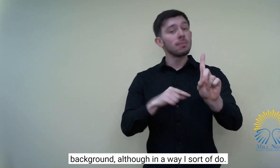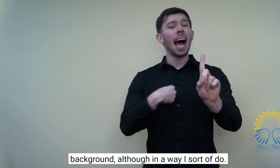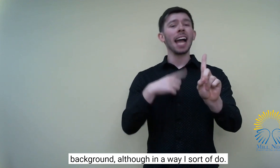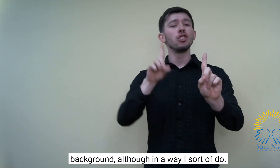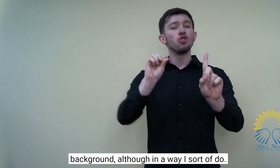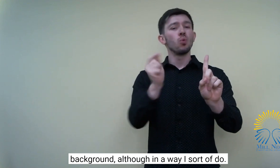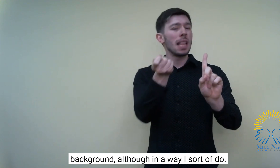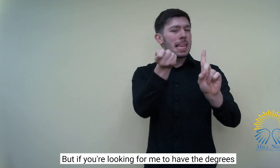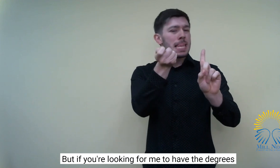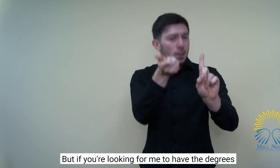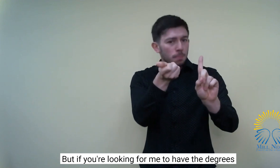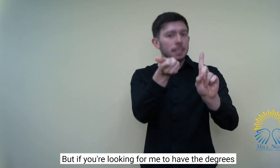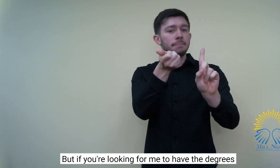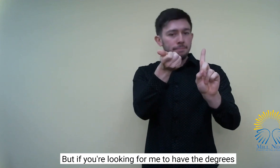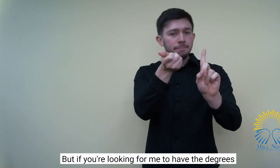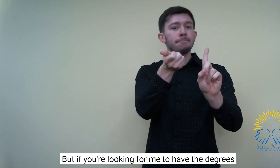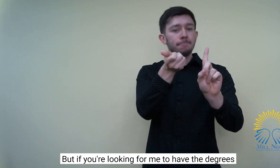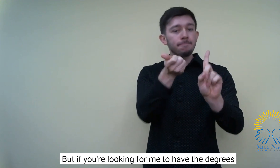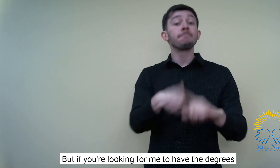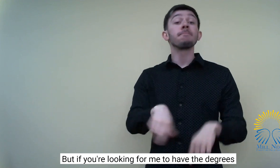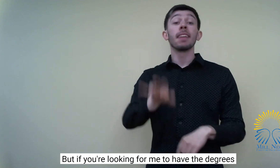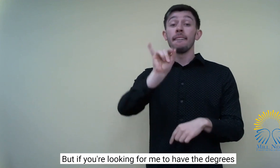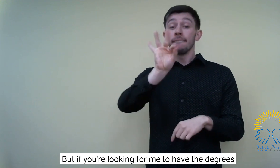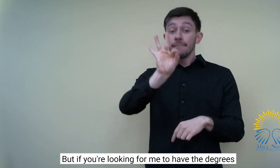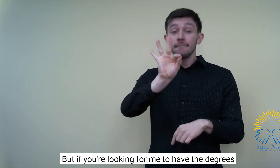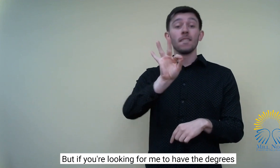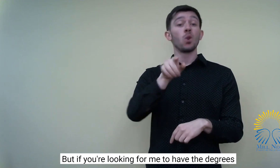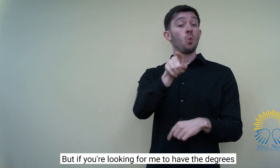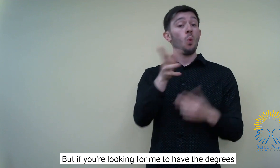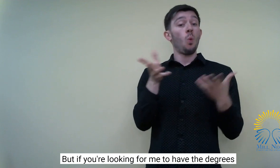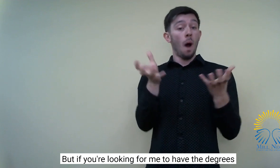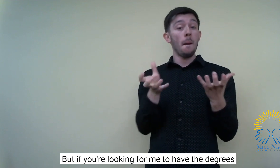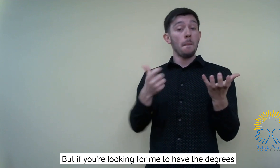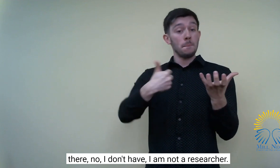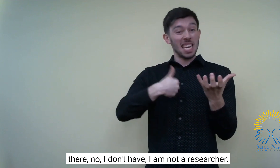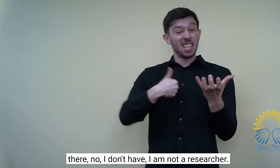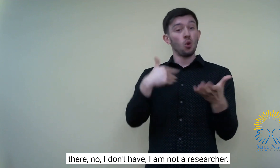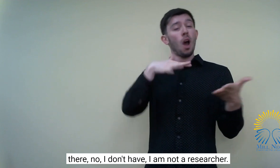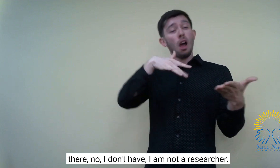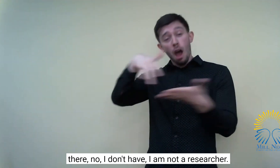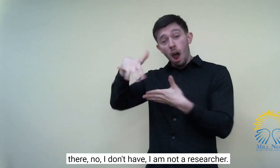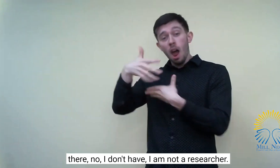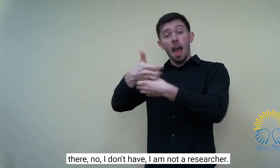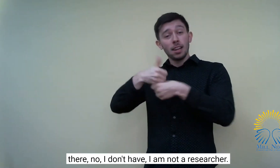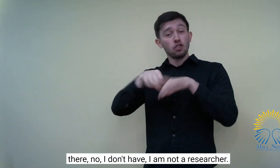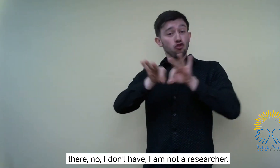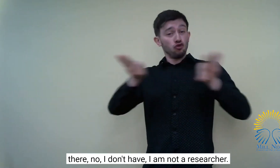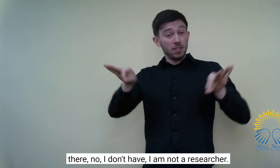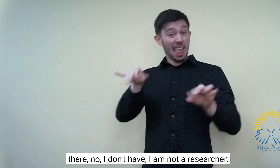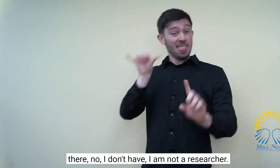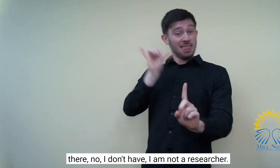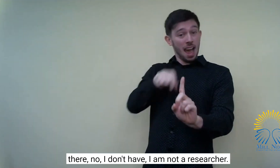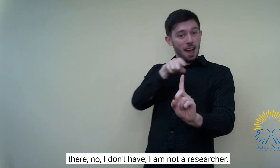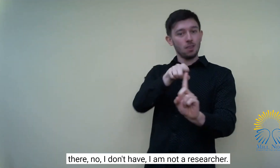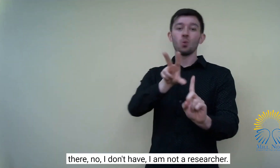do. But if you're looking for me to have the degrees there, no, I don't have. I am not a